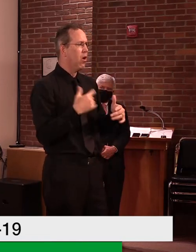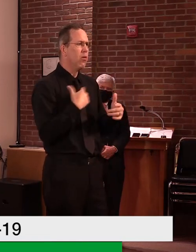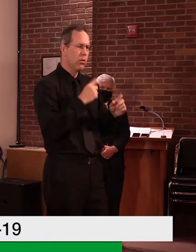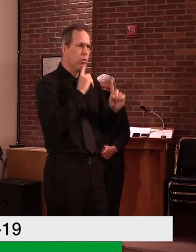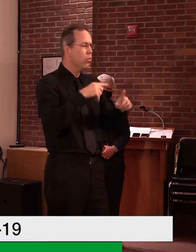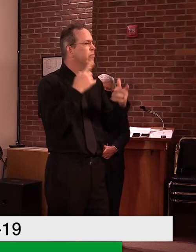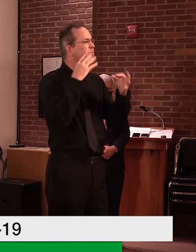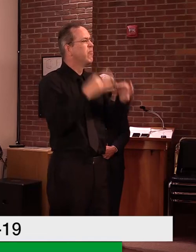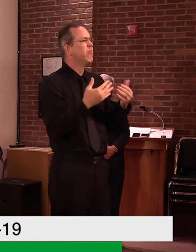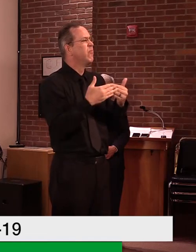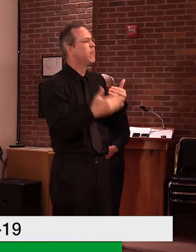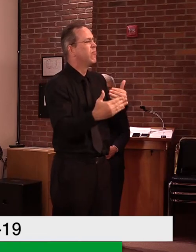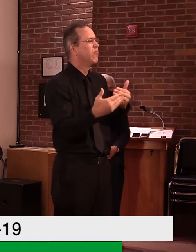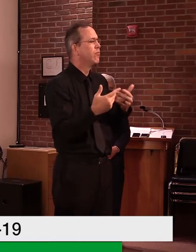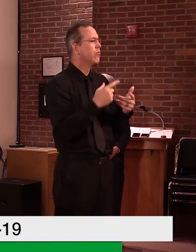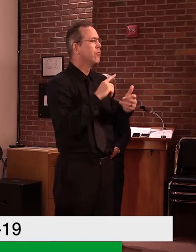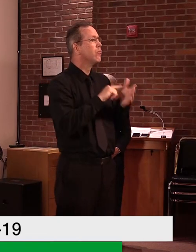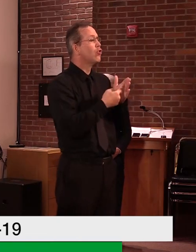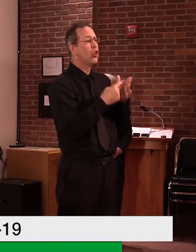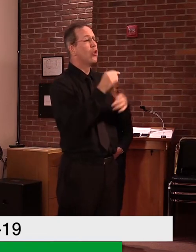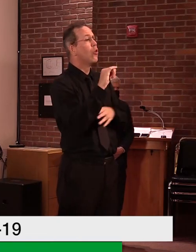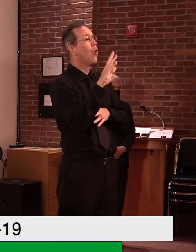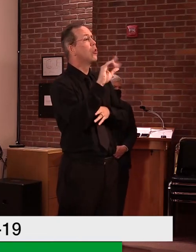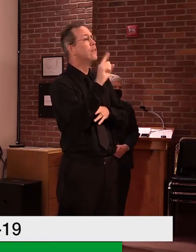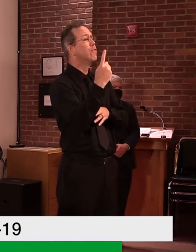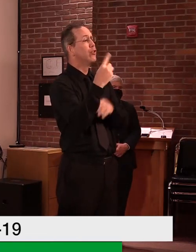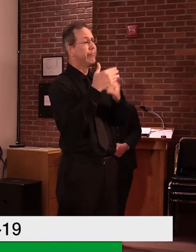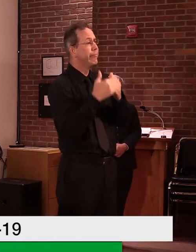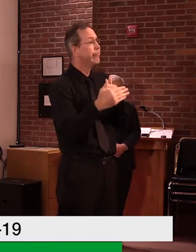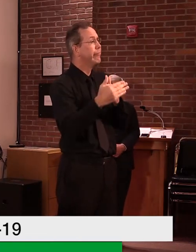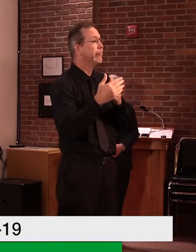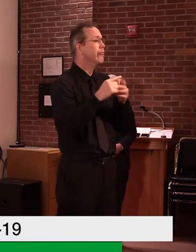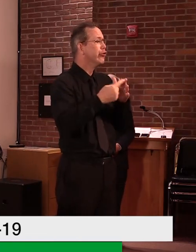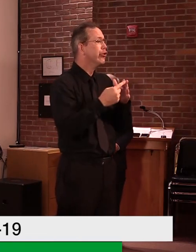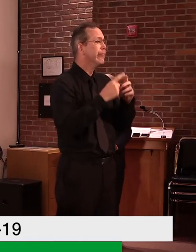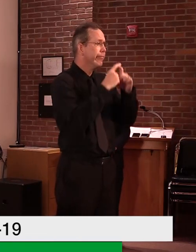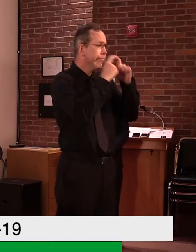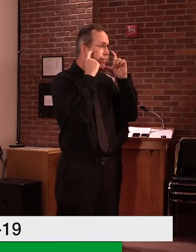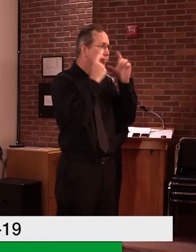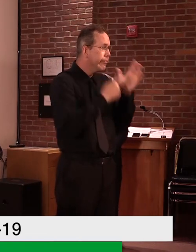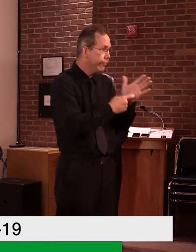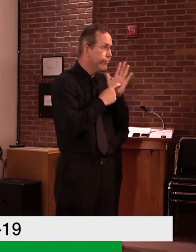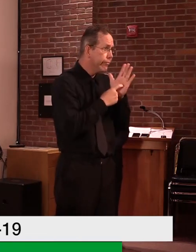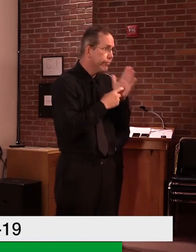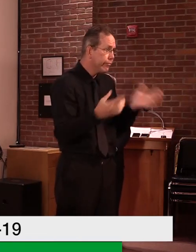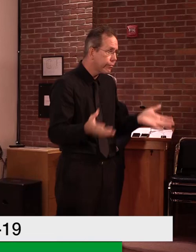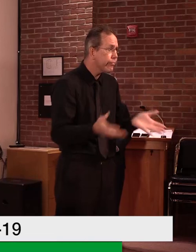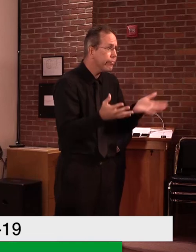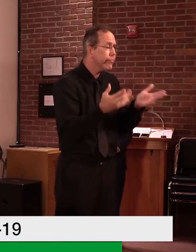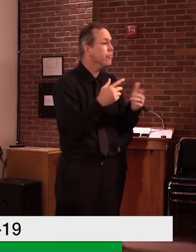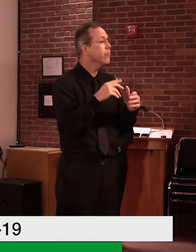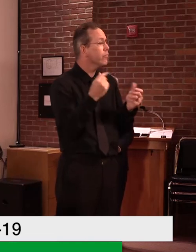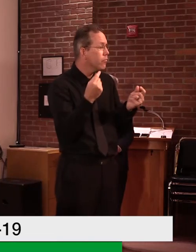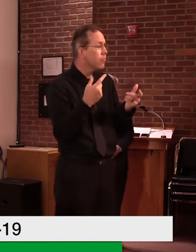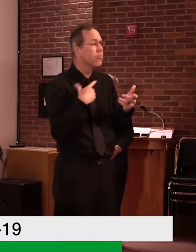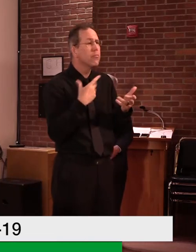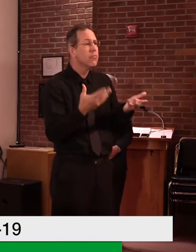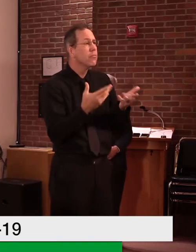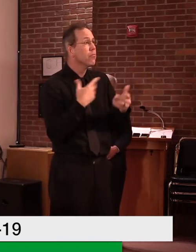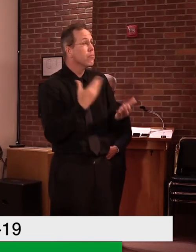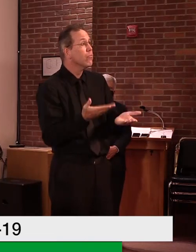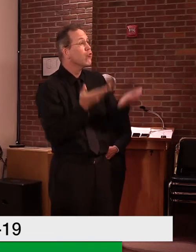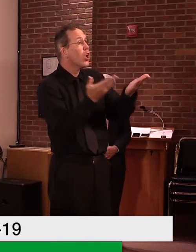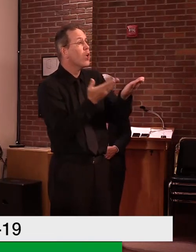current mask mandates. This change will require, rather than recommend, masks be worn in